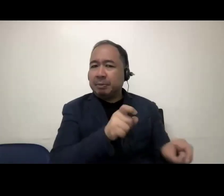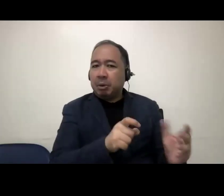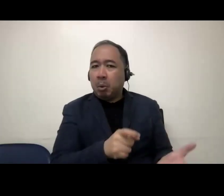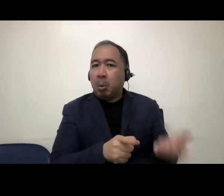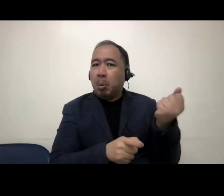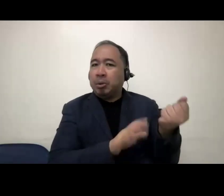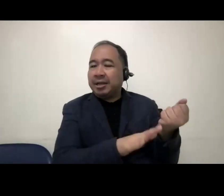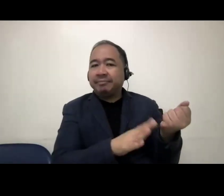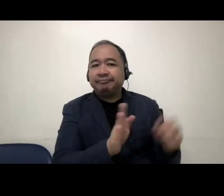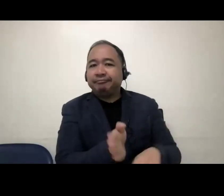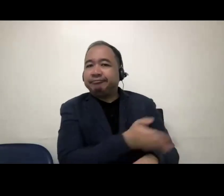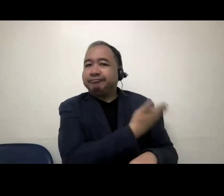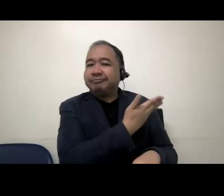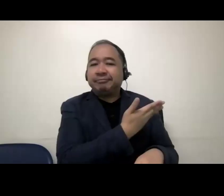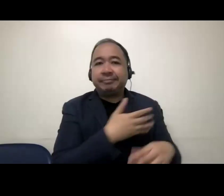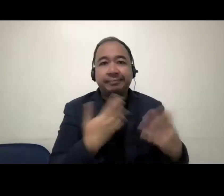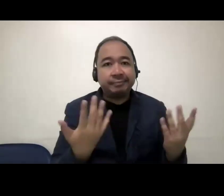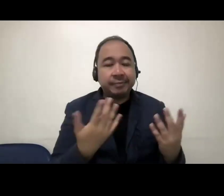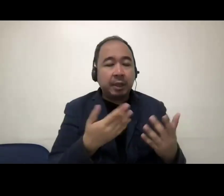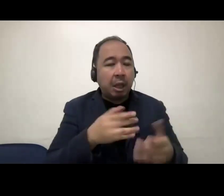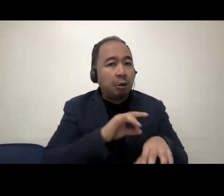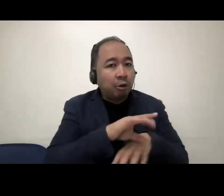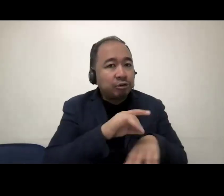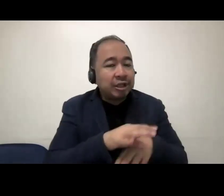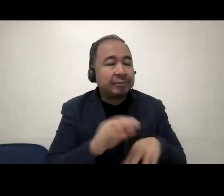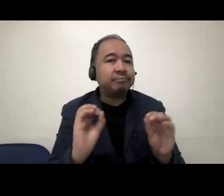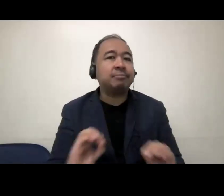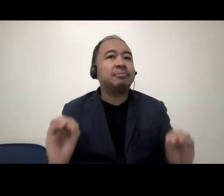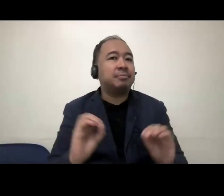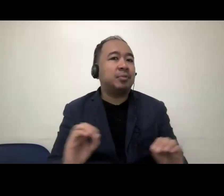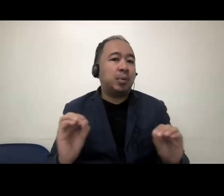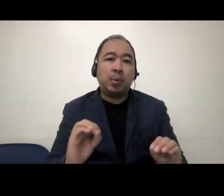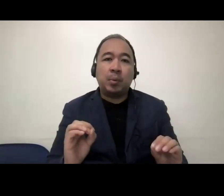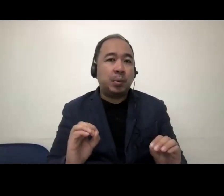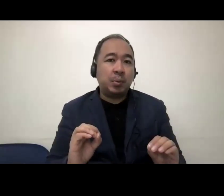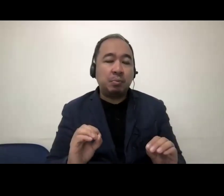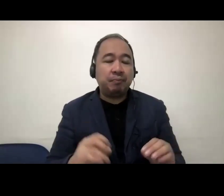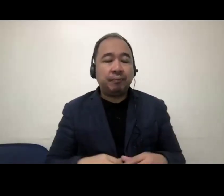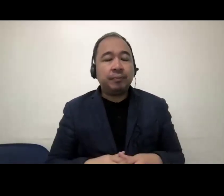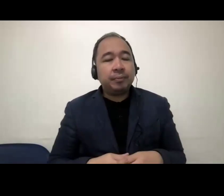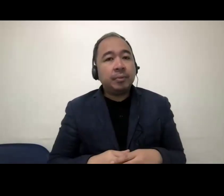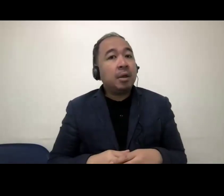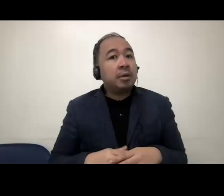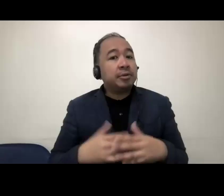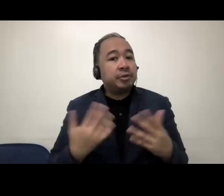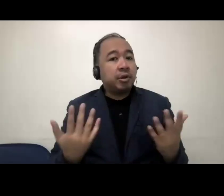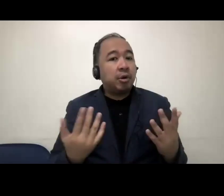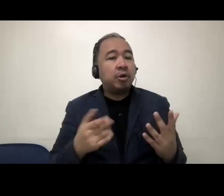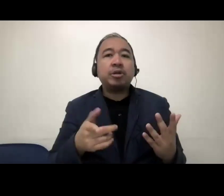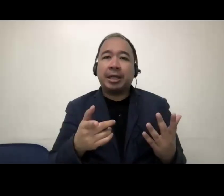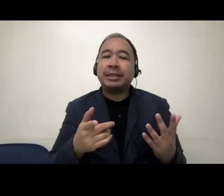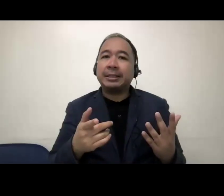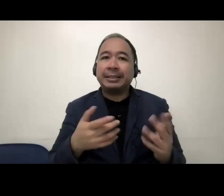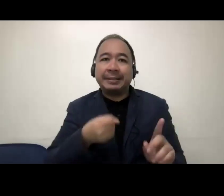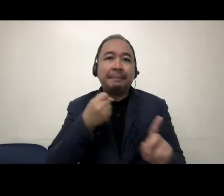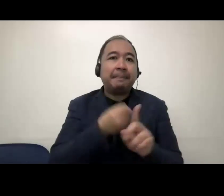belong there have not been consulted in the whole process, or what kind of loss that they're going to accrue. So it's the life of more than